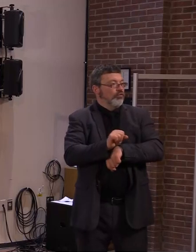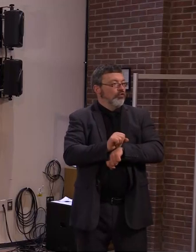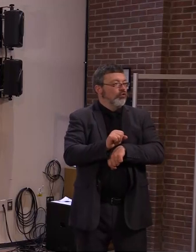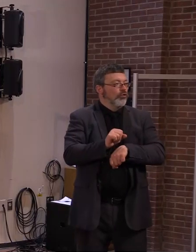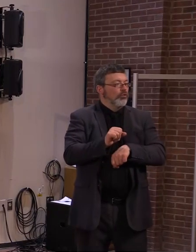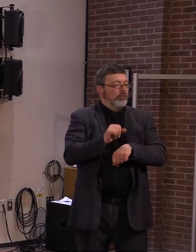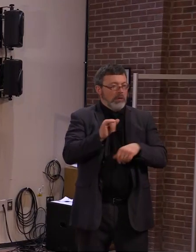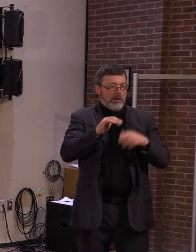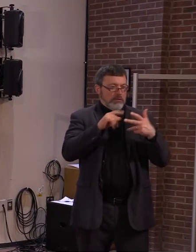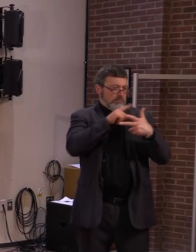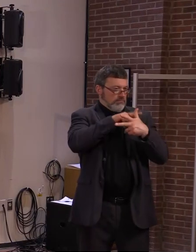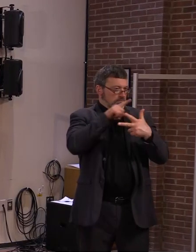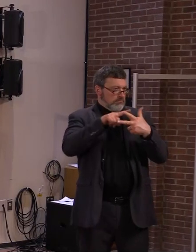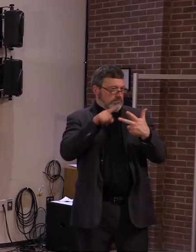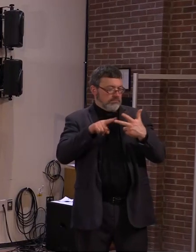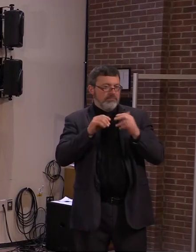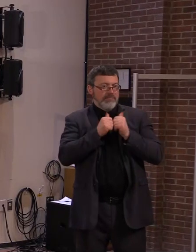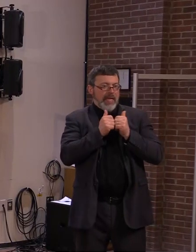it, Calvin.